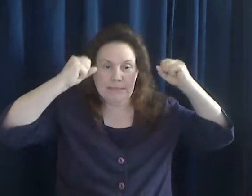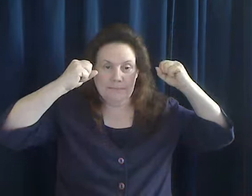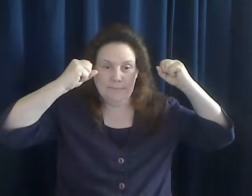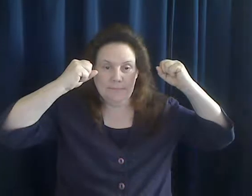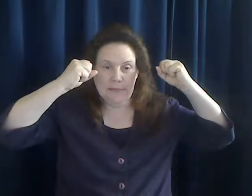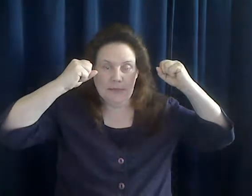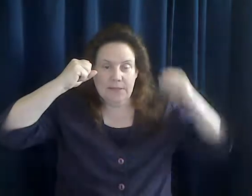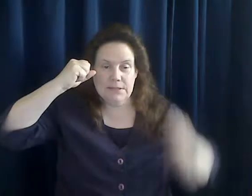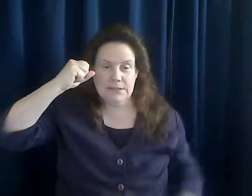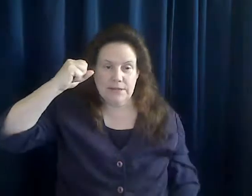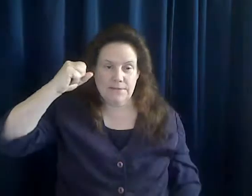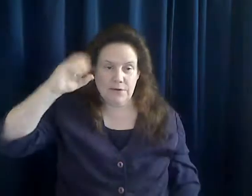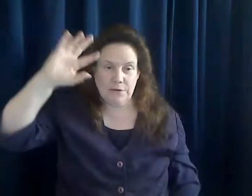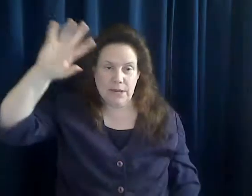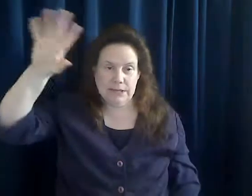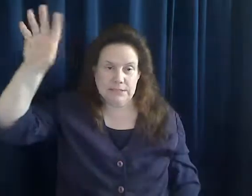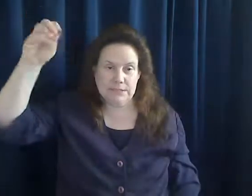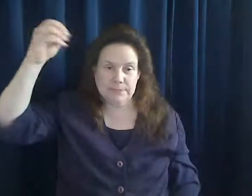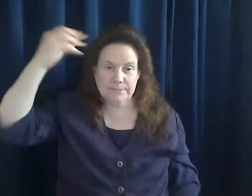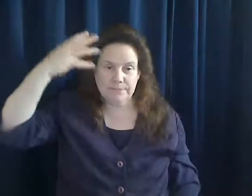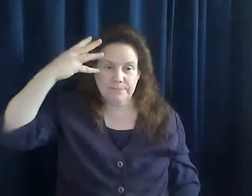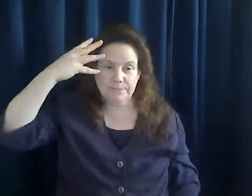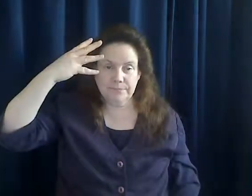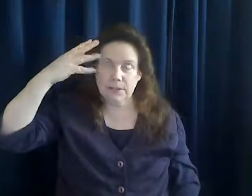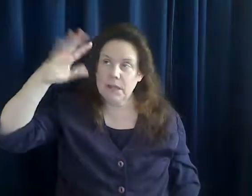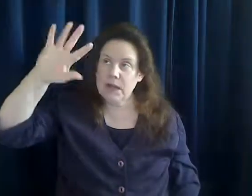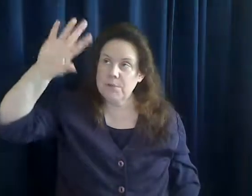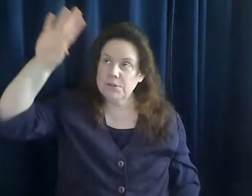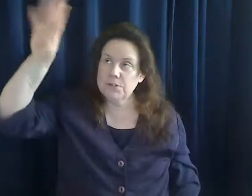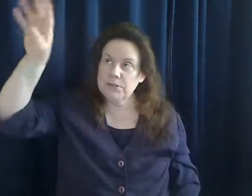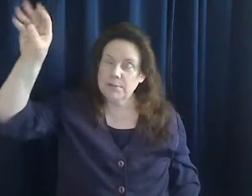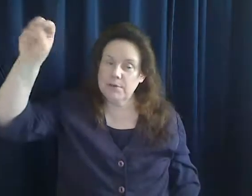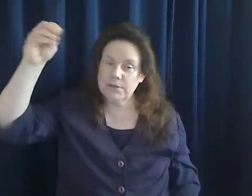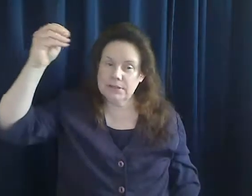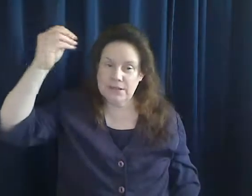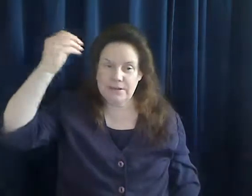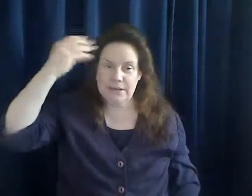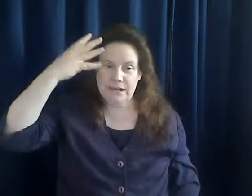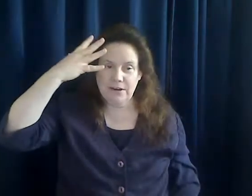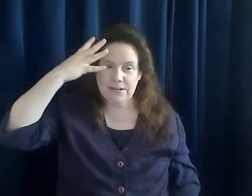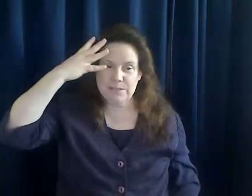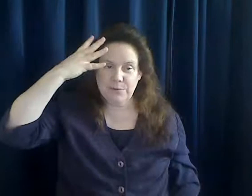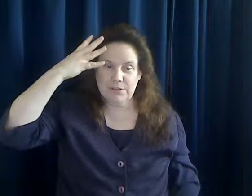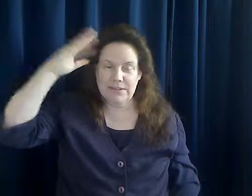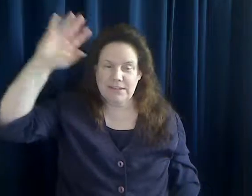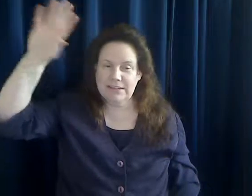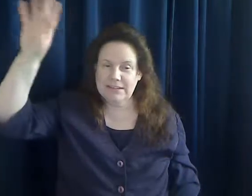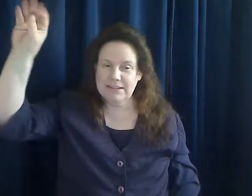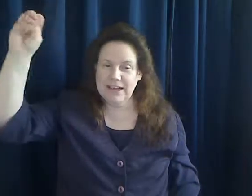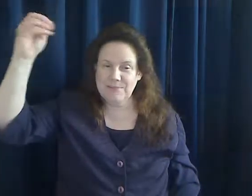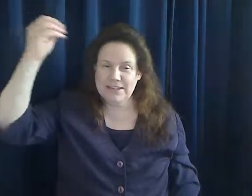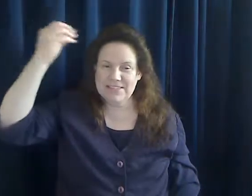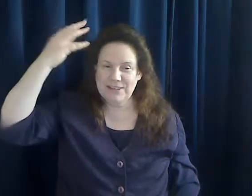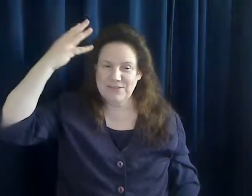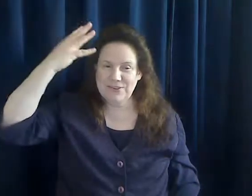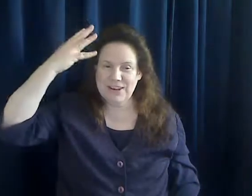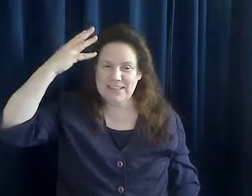Amazing. The sign for grace, I'm reaching up, pulling it out of the air and sprinkling it on myself.